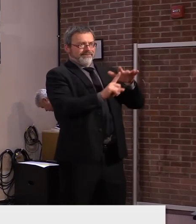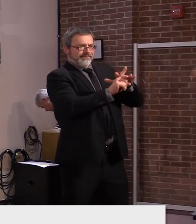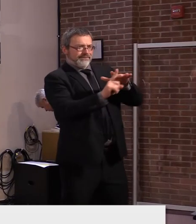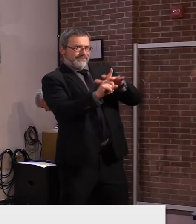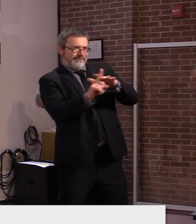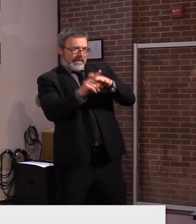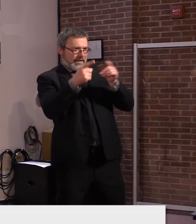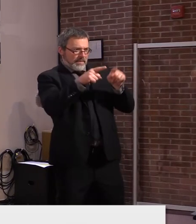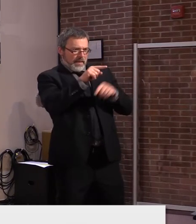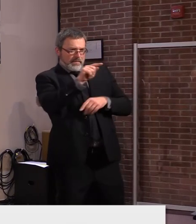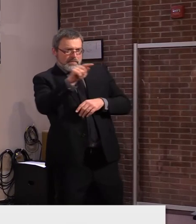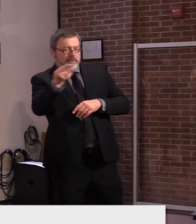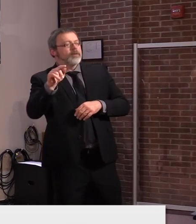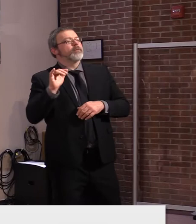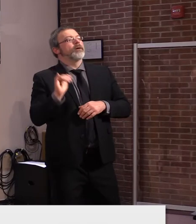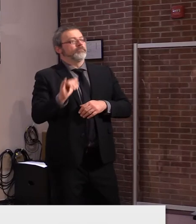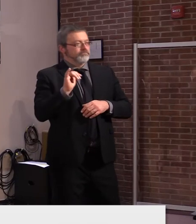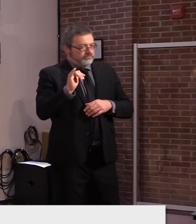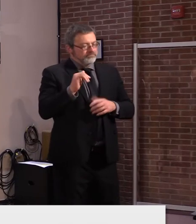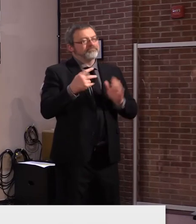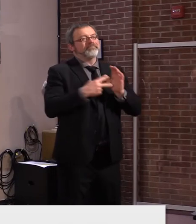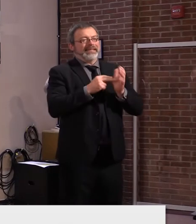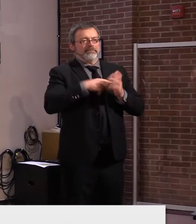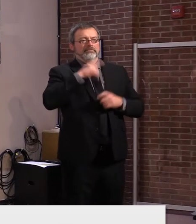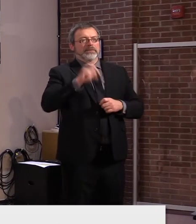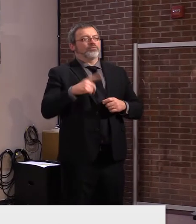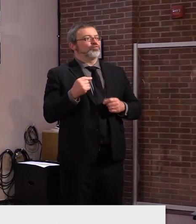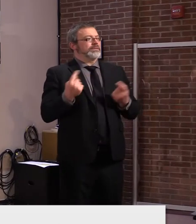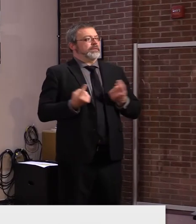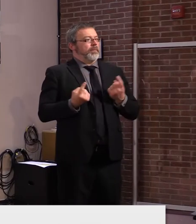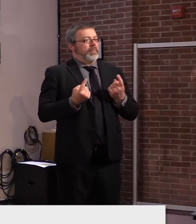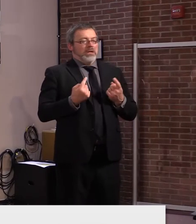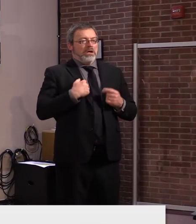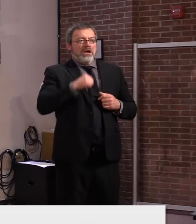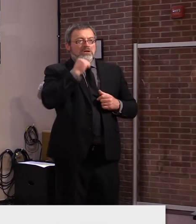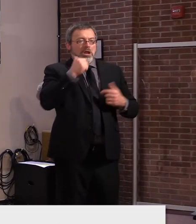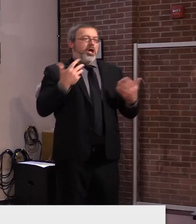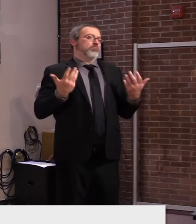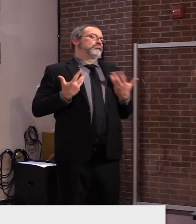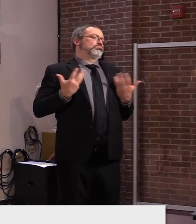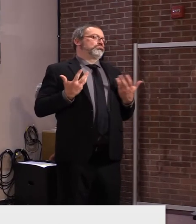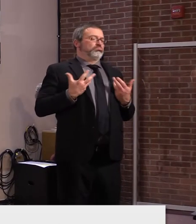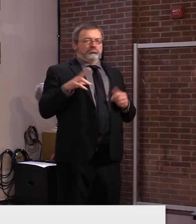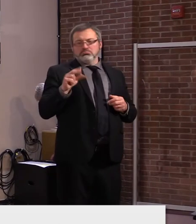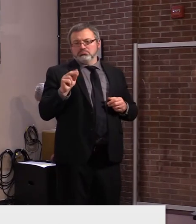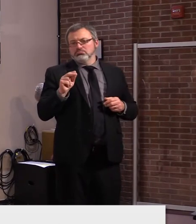on the side of taking action and figuring out how to make our systems more responsive. So I'm all for that.